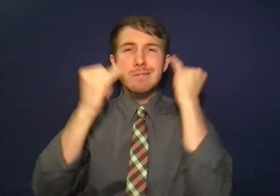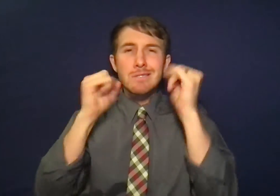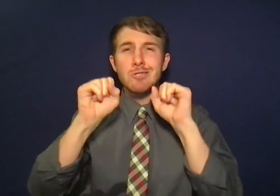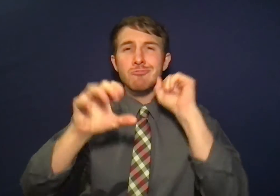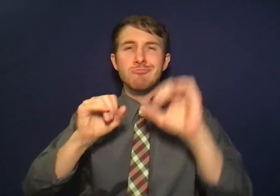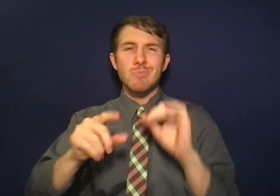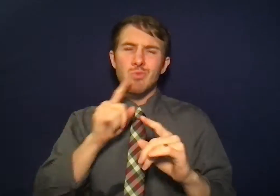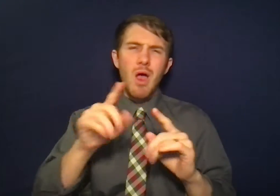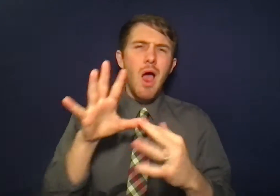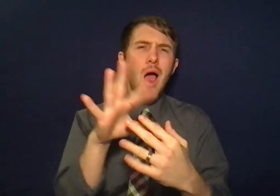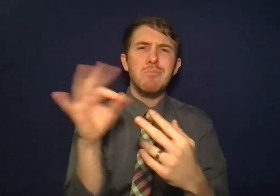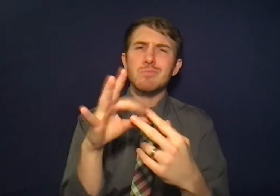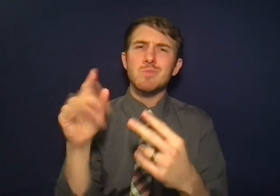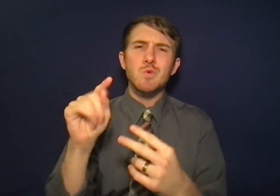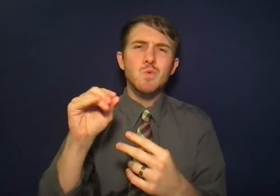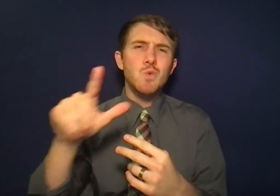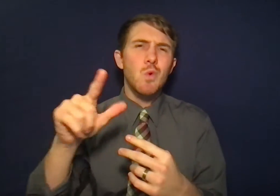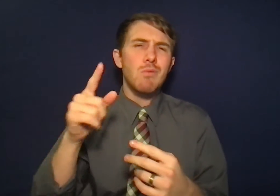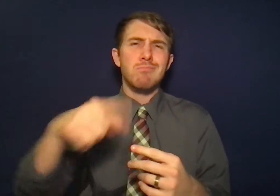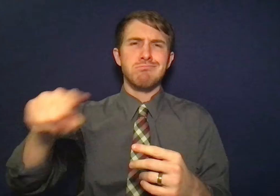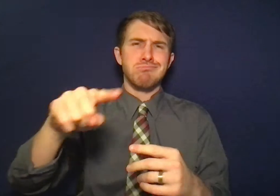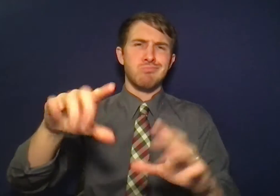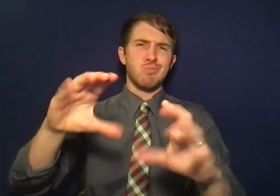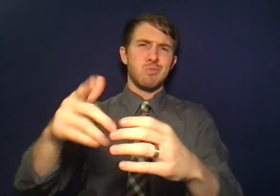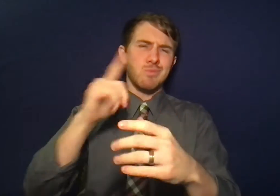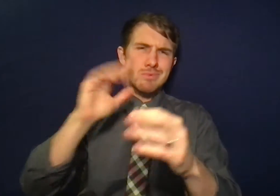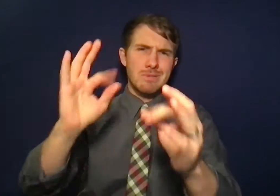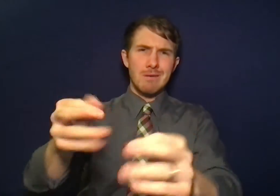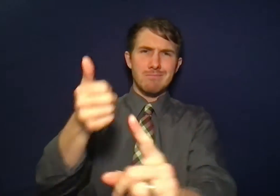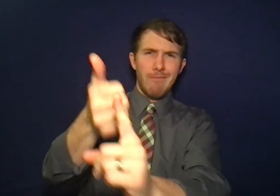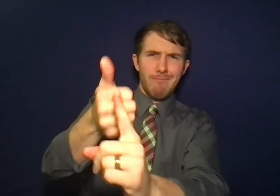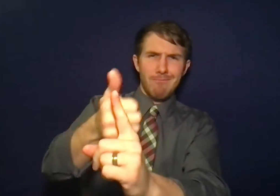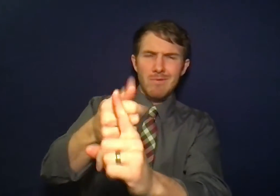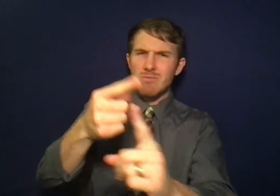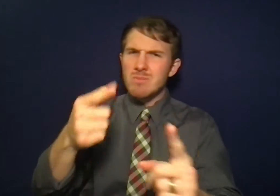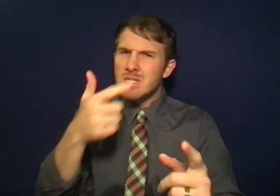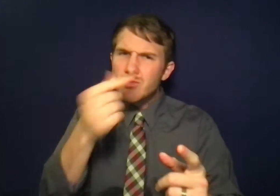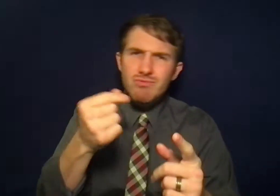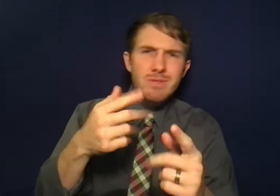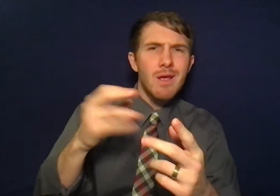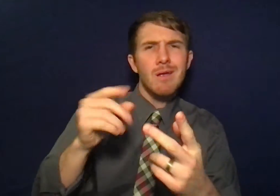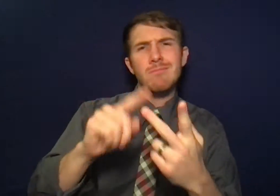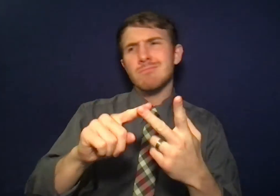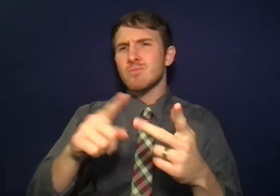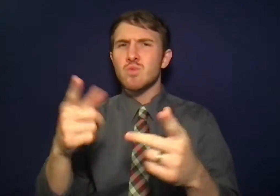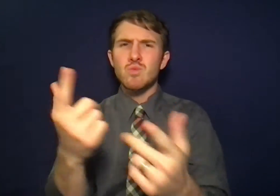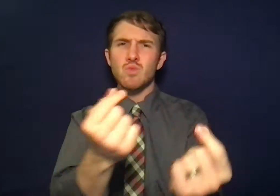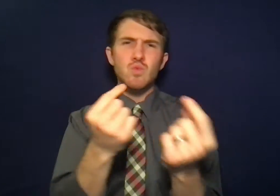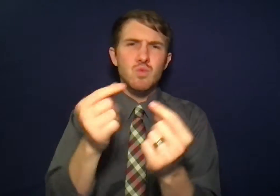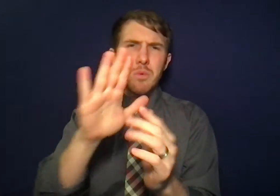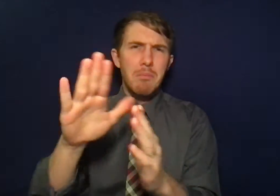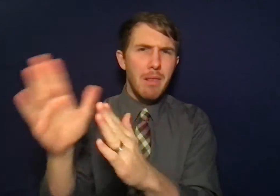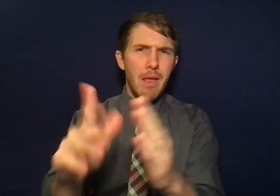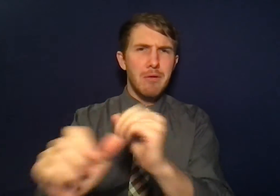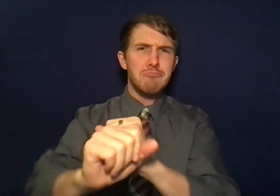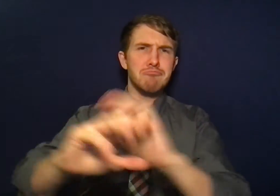Your group will decide what works best for you and what your shared interests are. So what might you expect from your learning